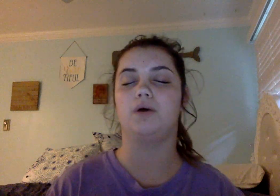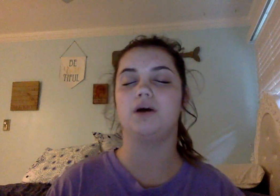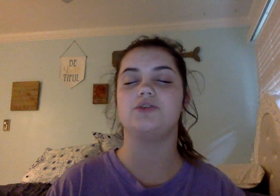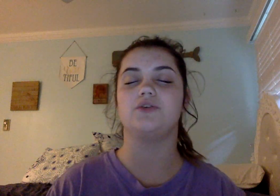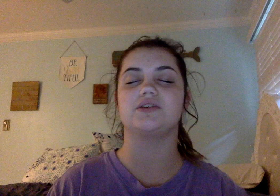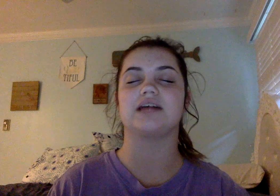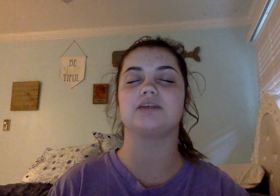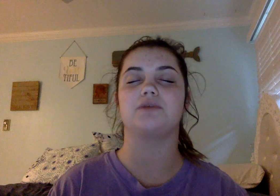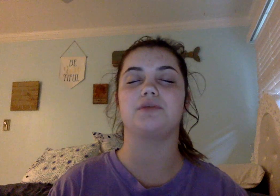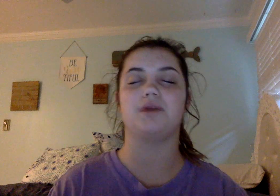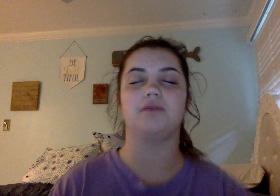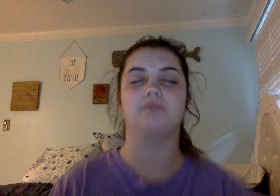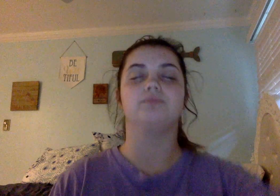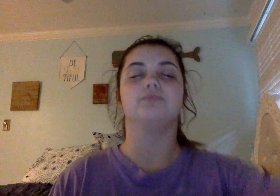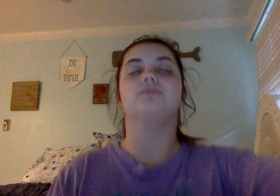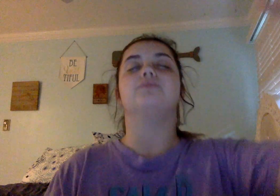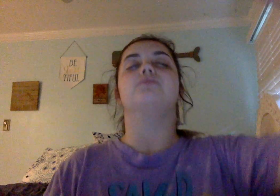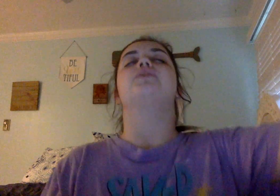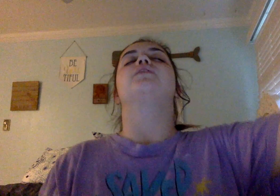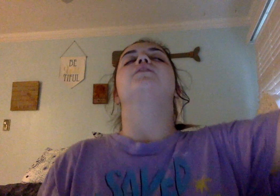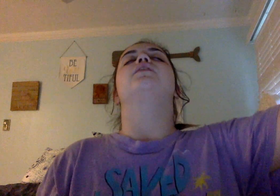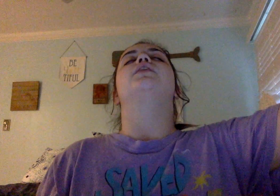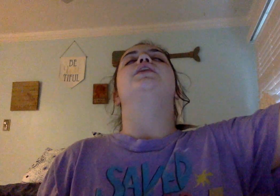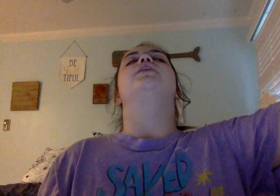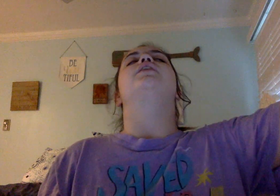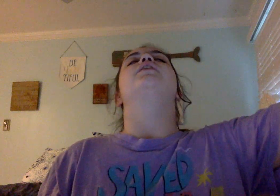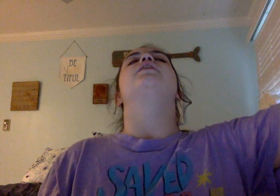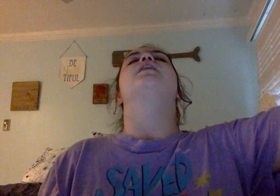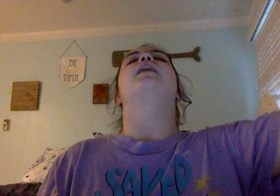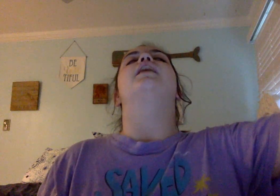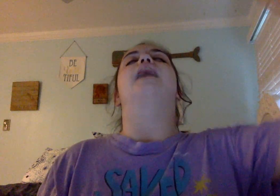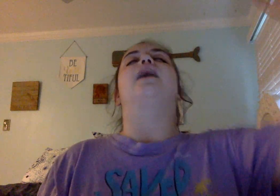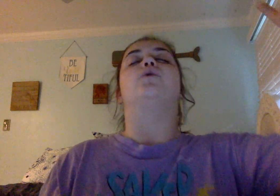do this last one with me. In and out.